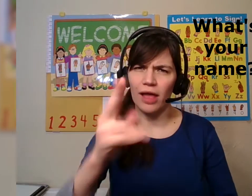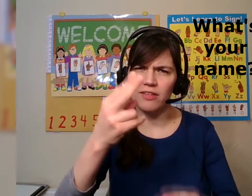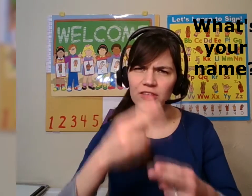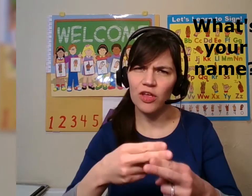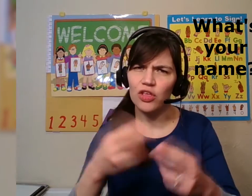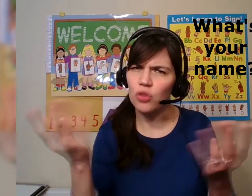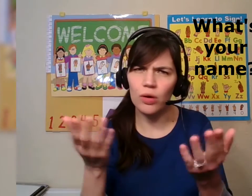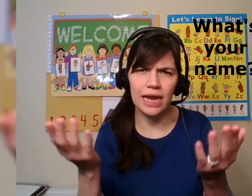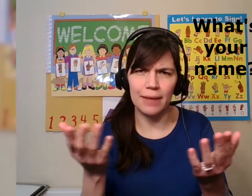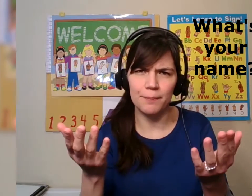What's your name?